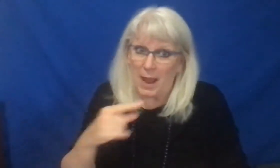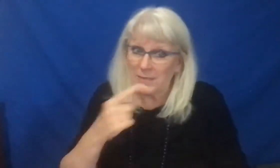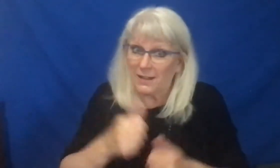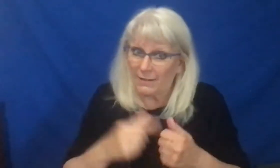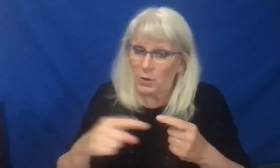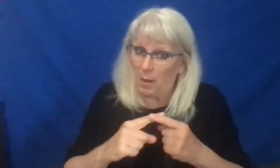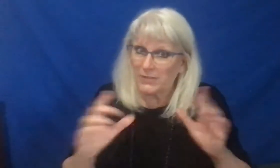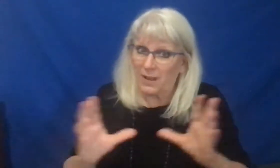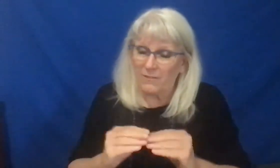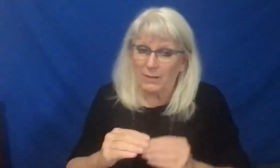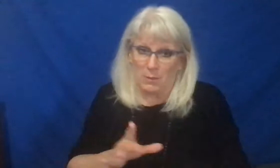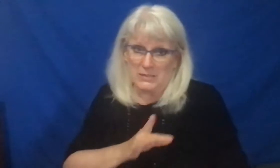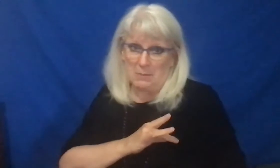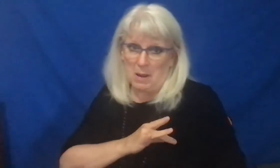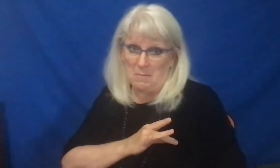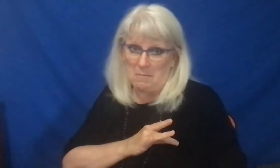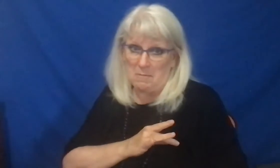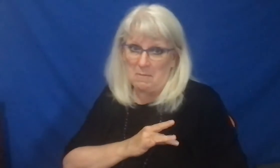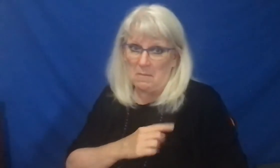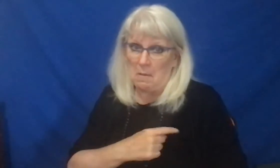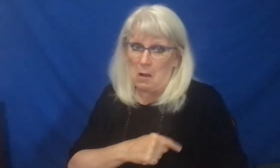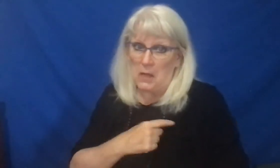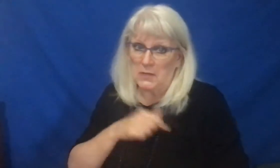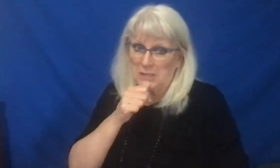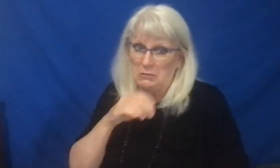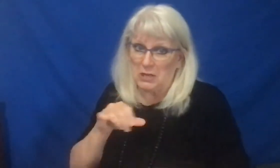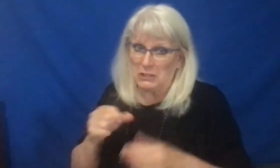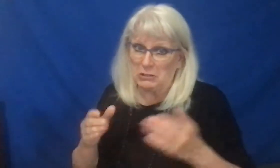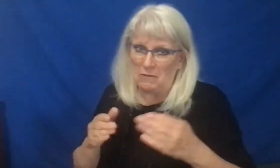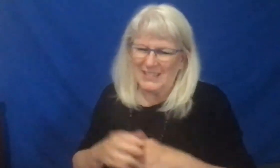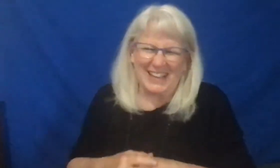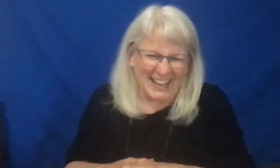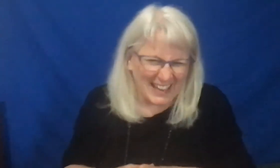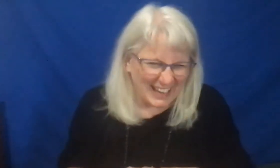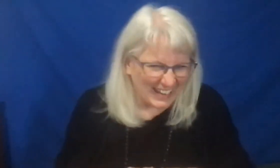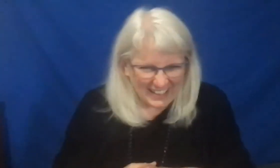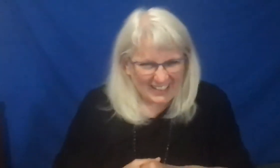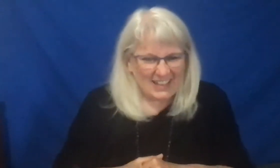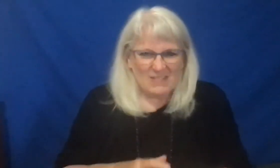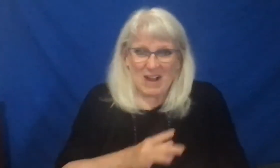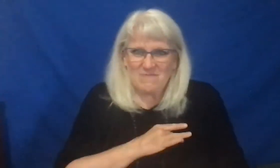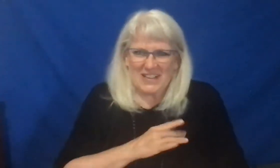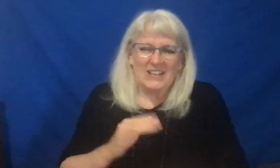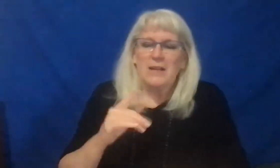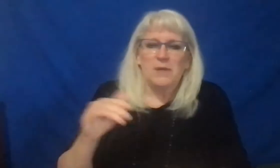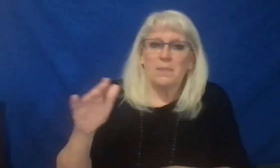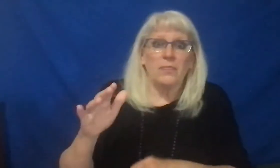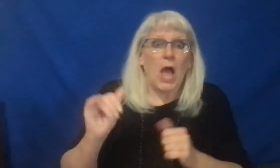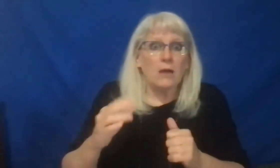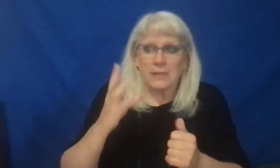And you know, I'm so grateful for those experiences. experiences. I served